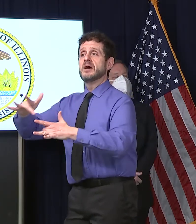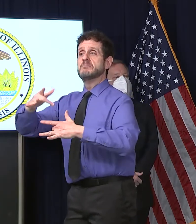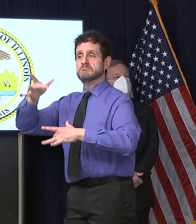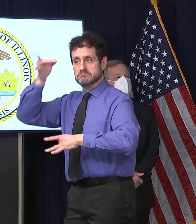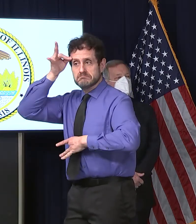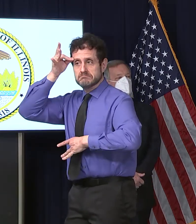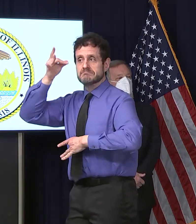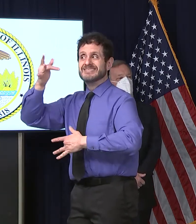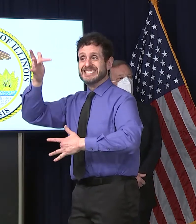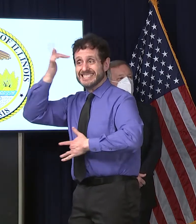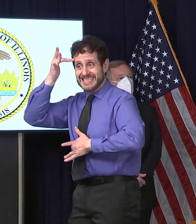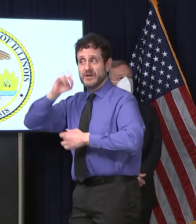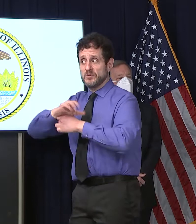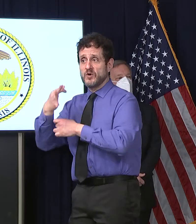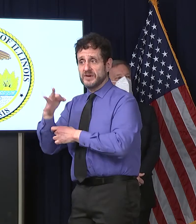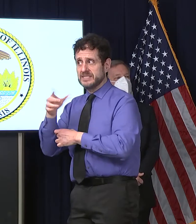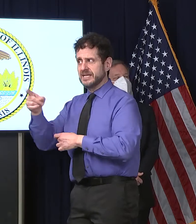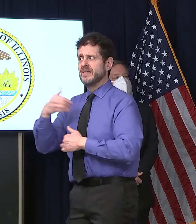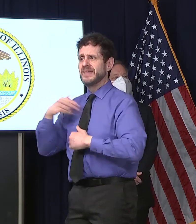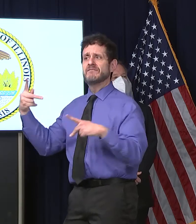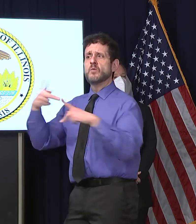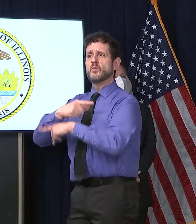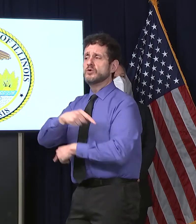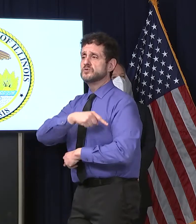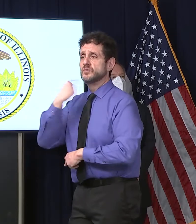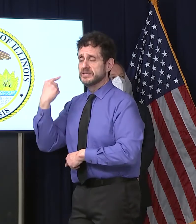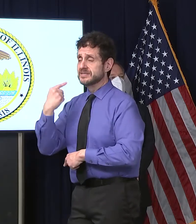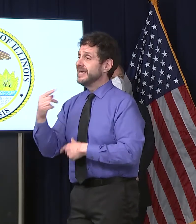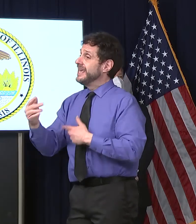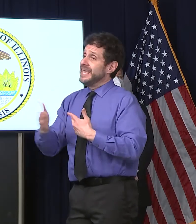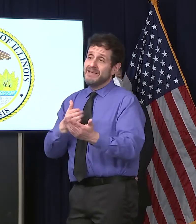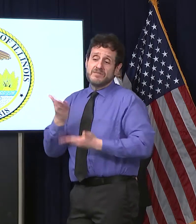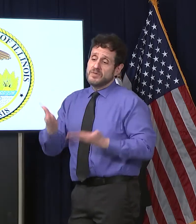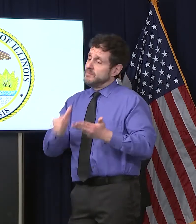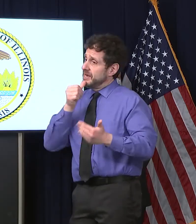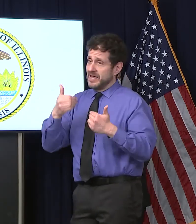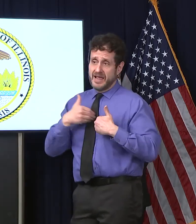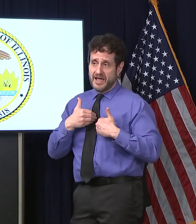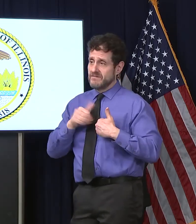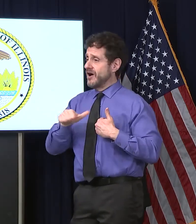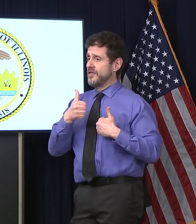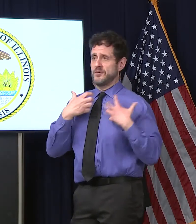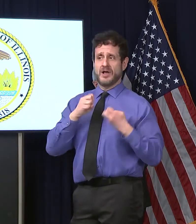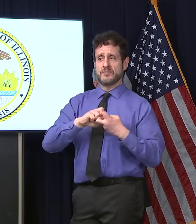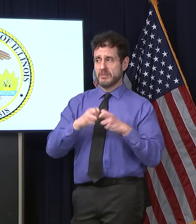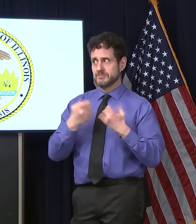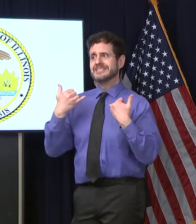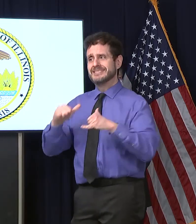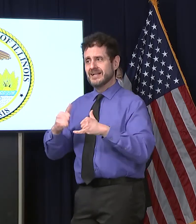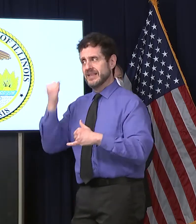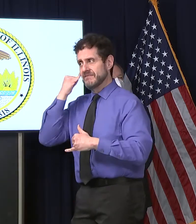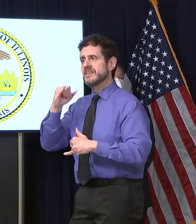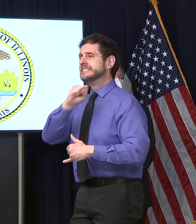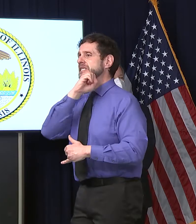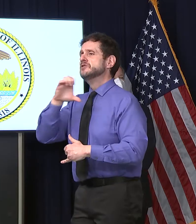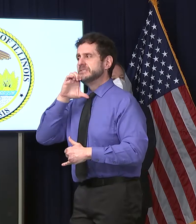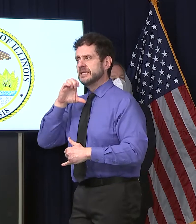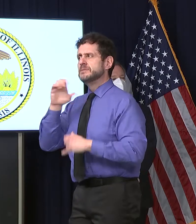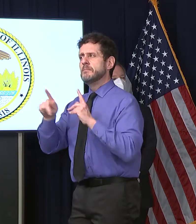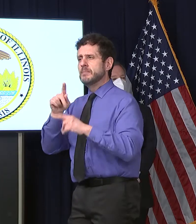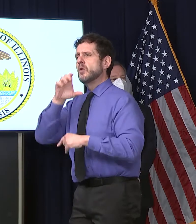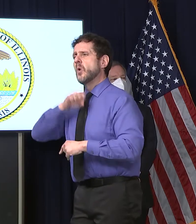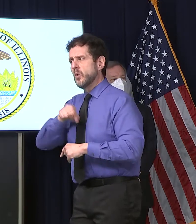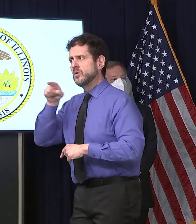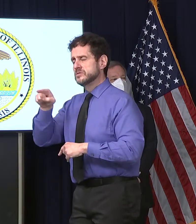risk is for them, even without the underlying comorbidities. So the bottom line here, folks, is we need